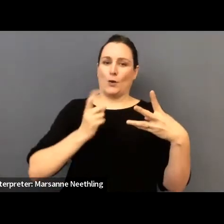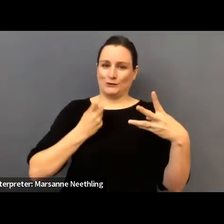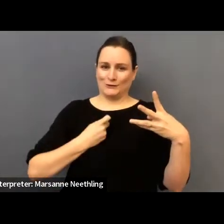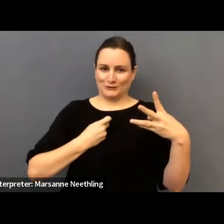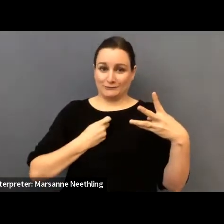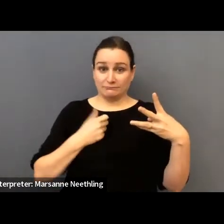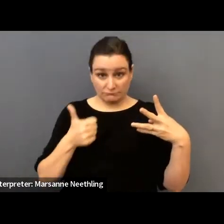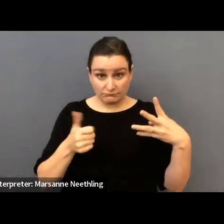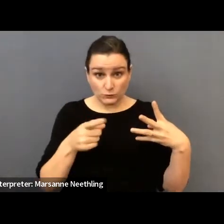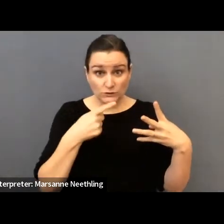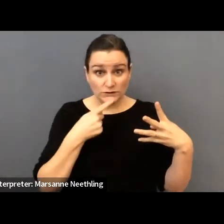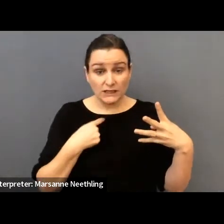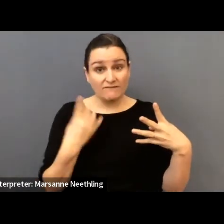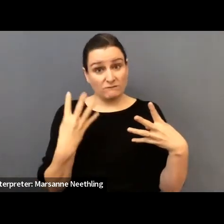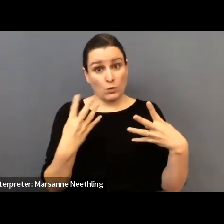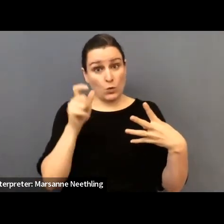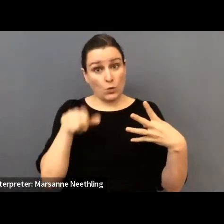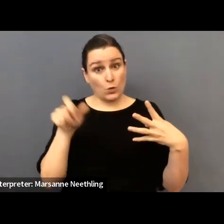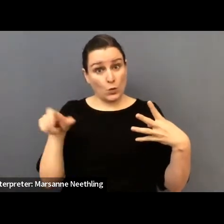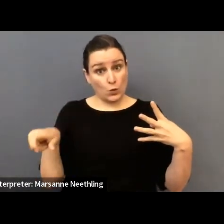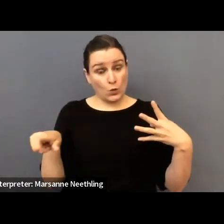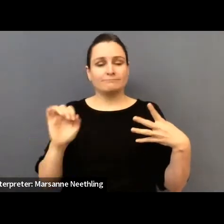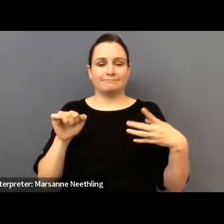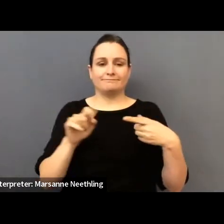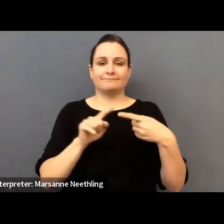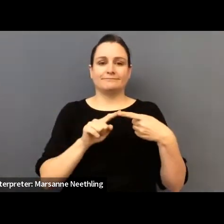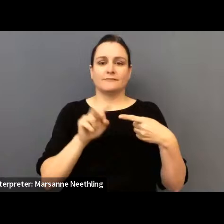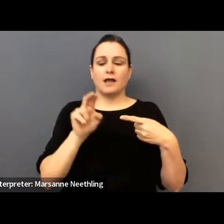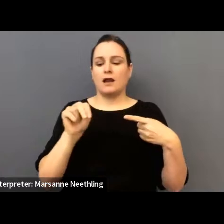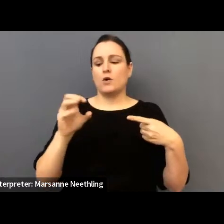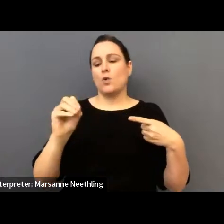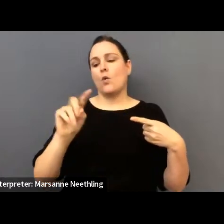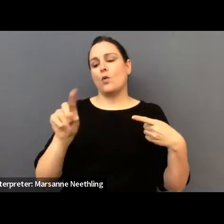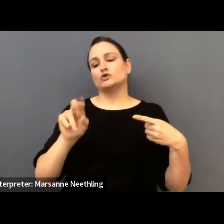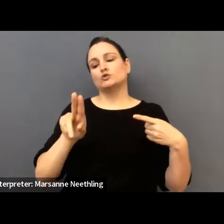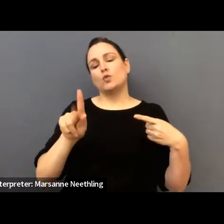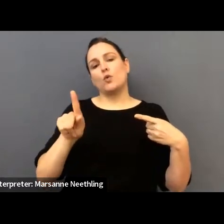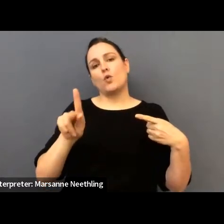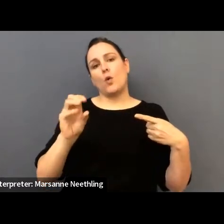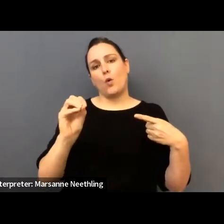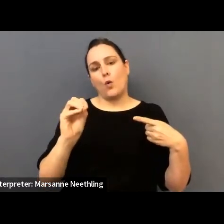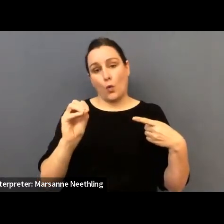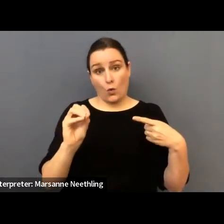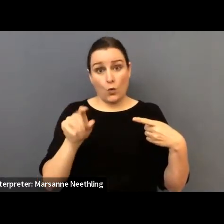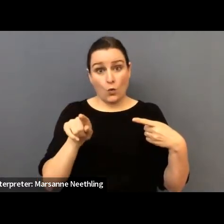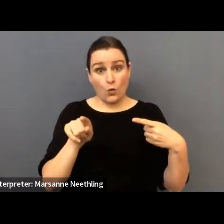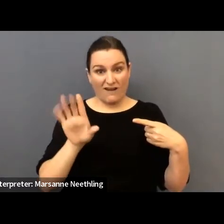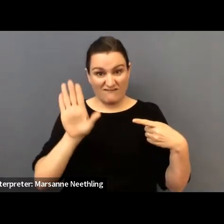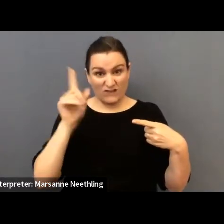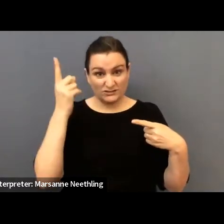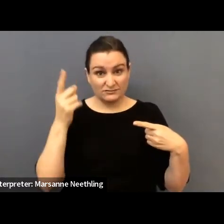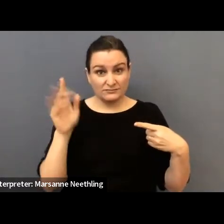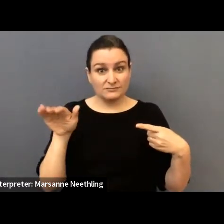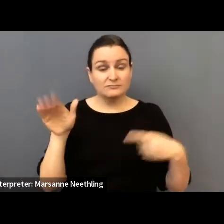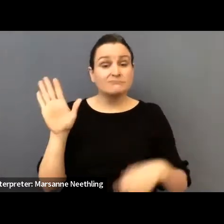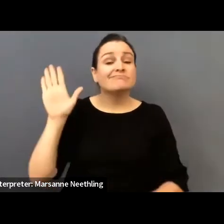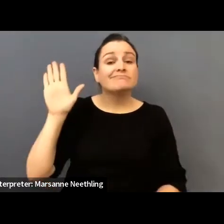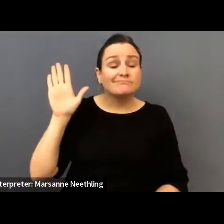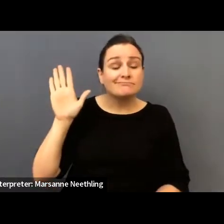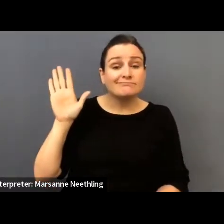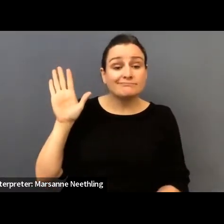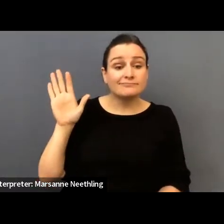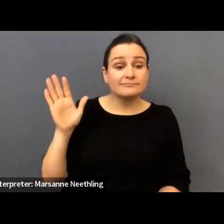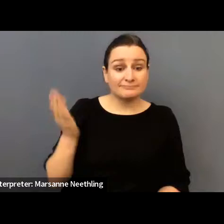questions there altogether. Yeah, it's Nozuku Langa first. Okay. Nozuku, would you like to raise your question,